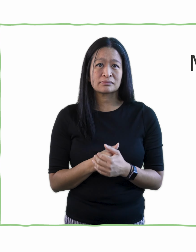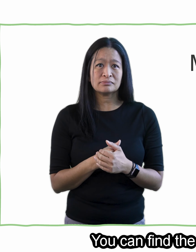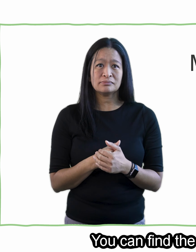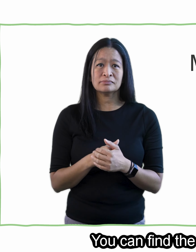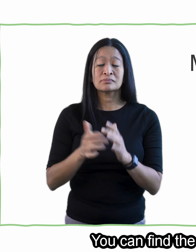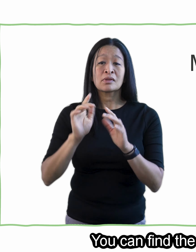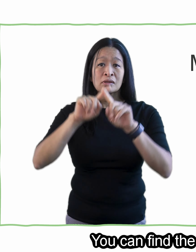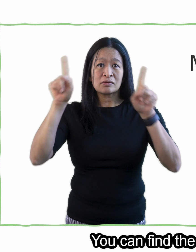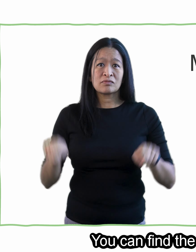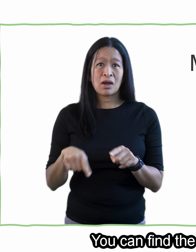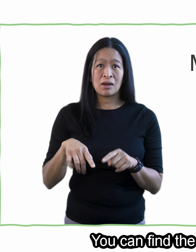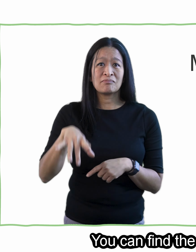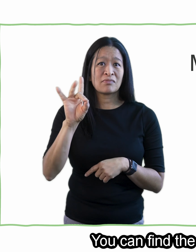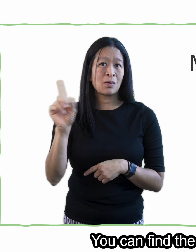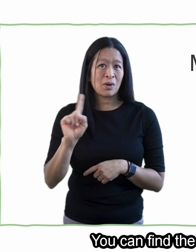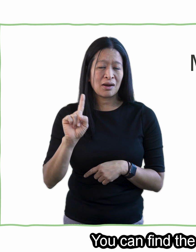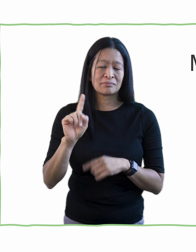You can find the forms online.